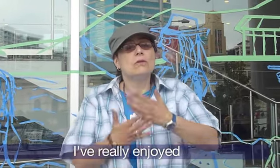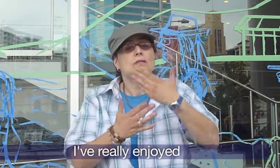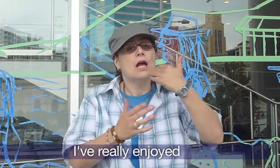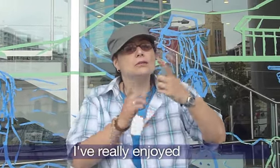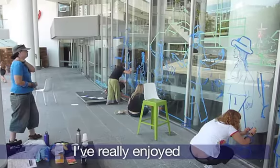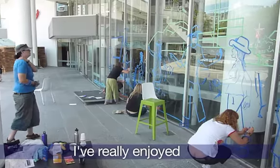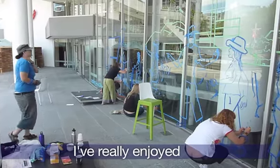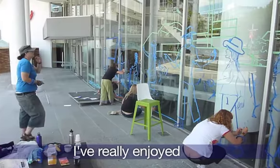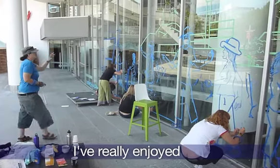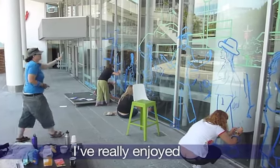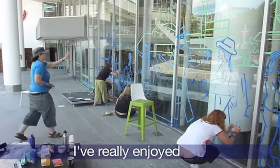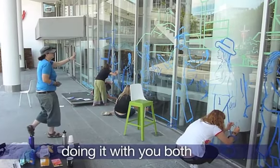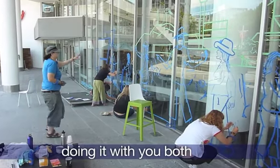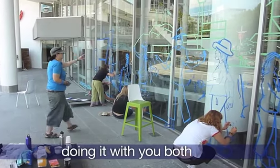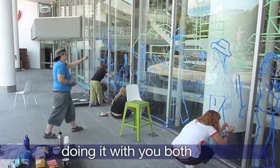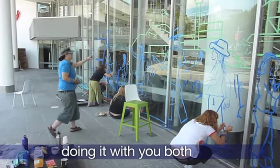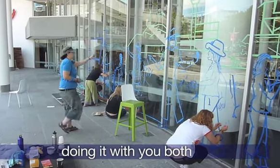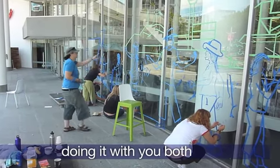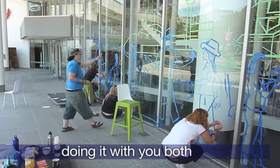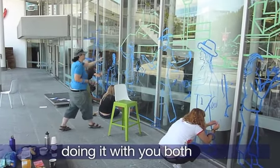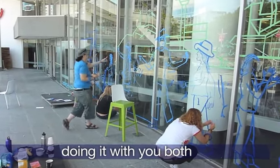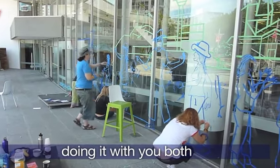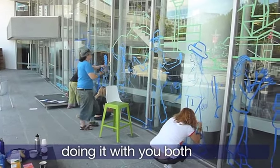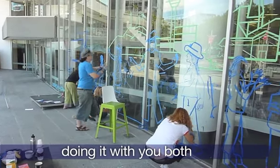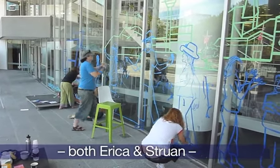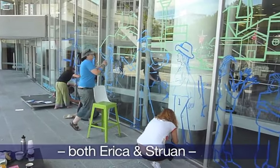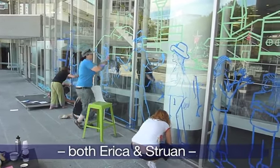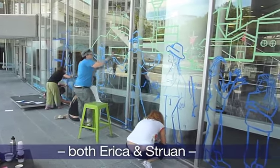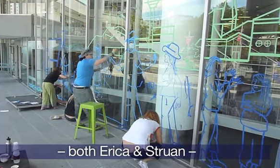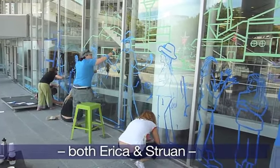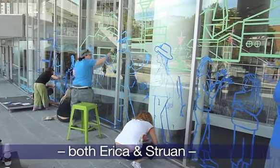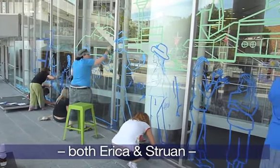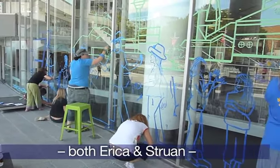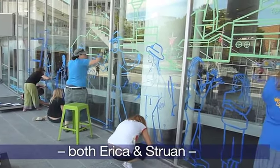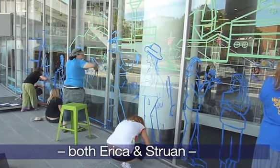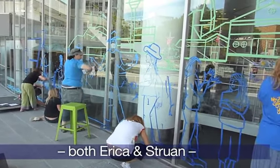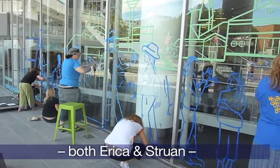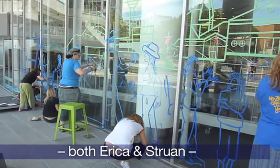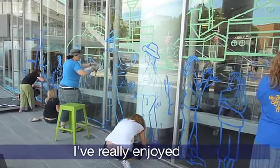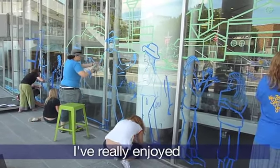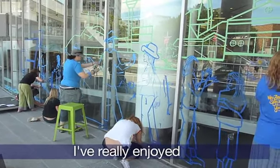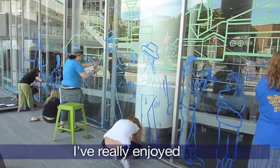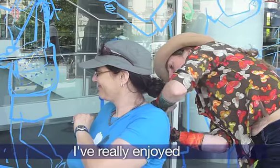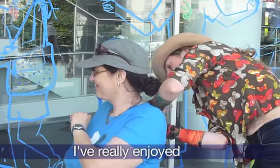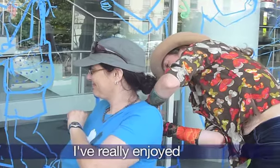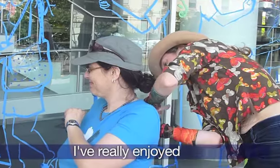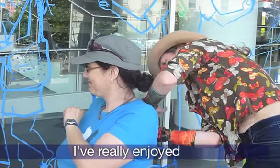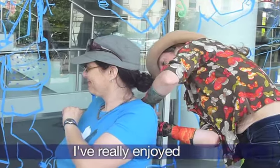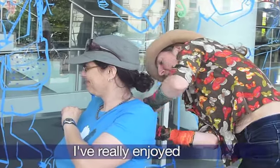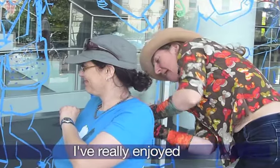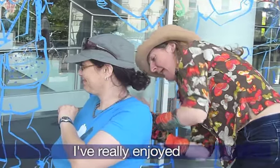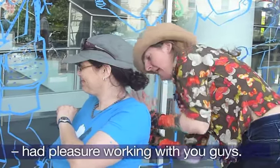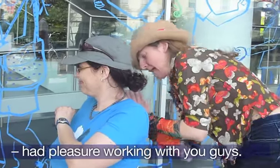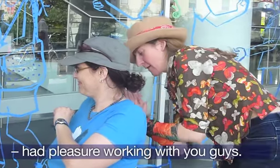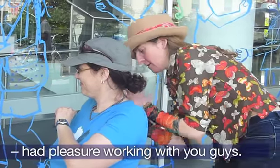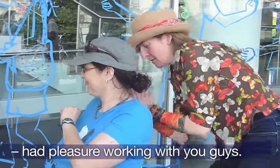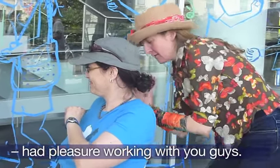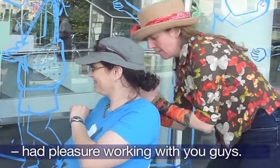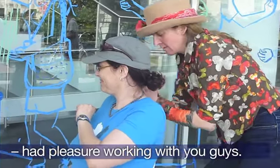doing it with you both Erica and Struan. I've really enjoyed, had pleasure working